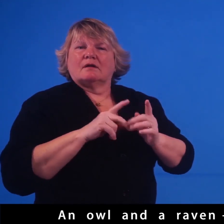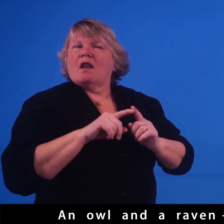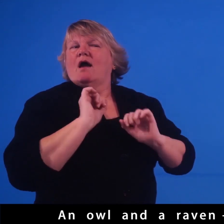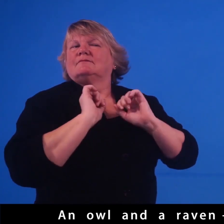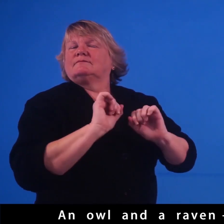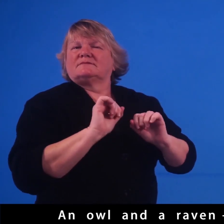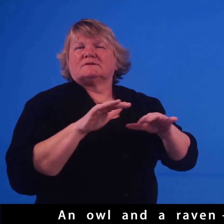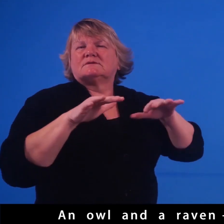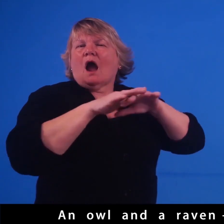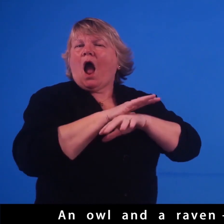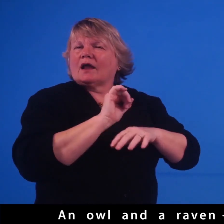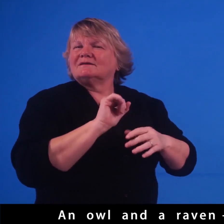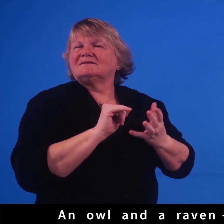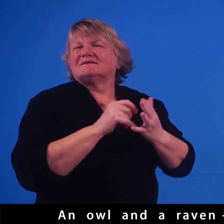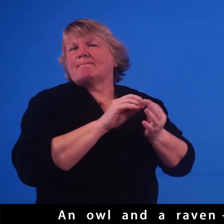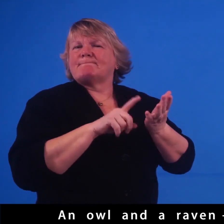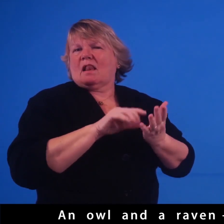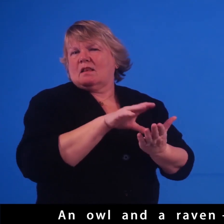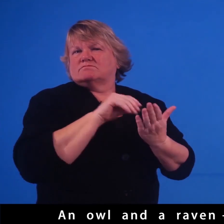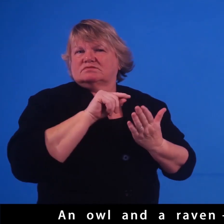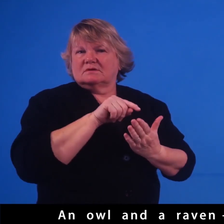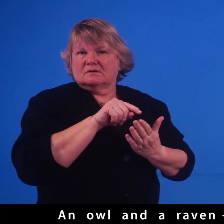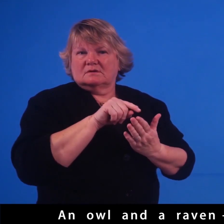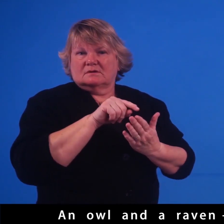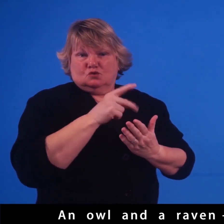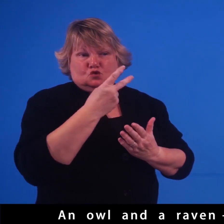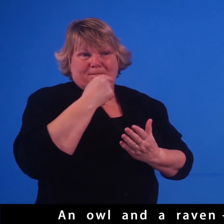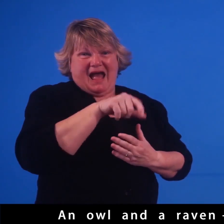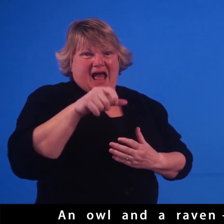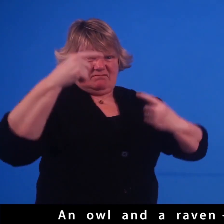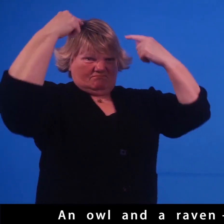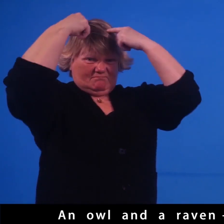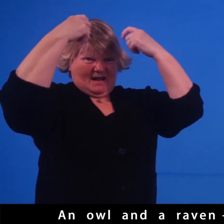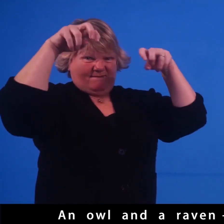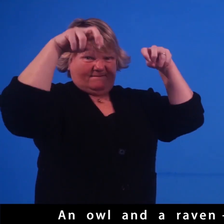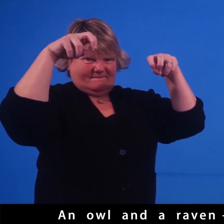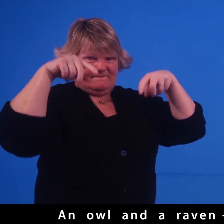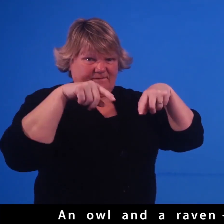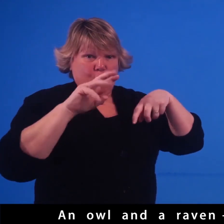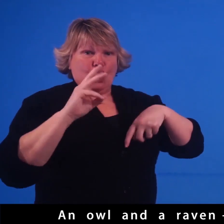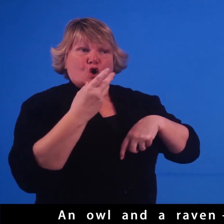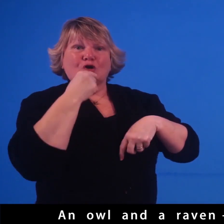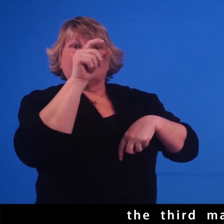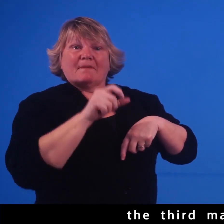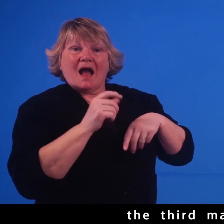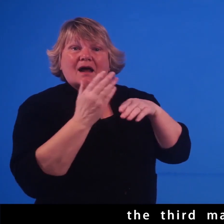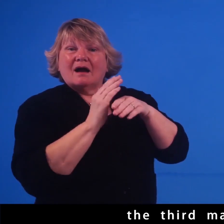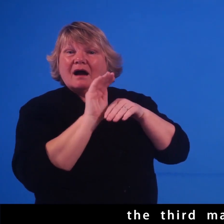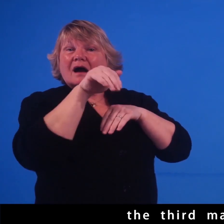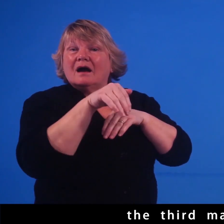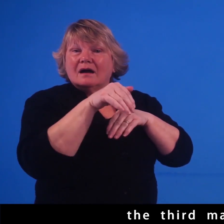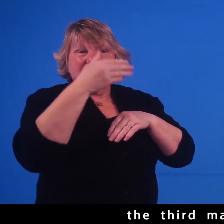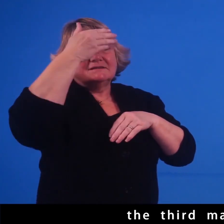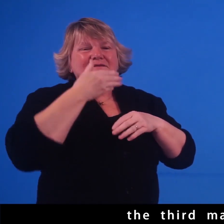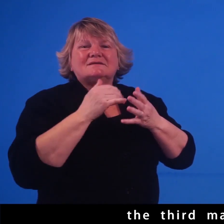An owl and a raven, symbols of darkness, perch on the heads of 2 of the men. The